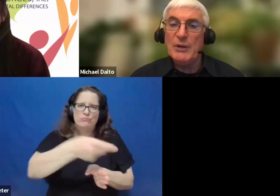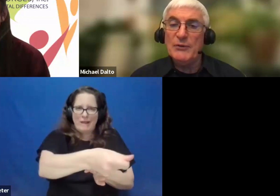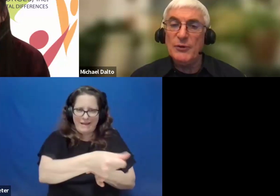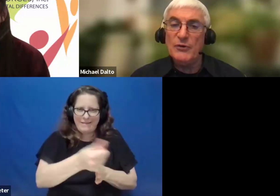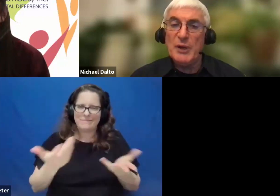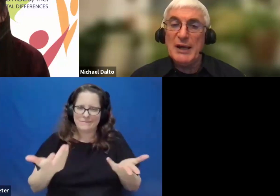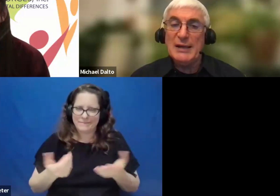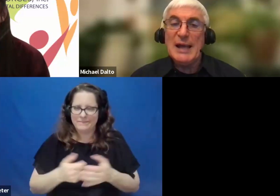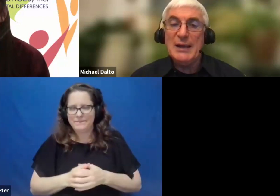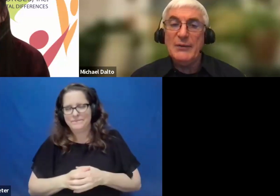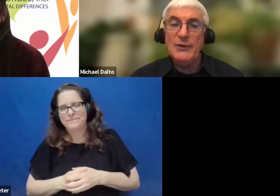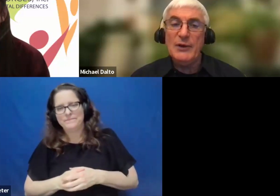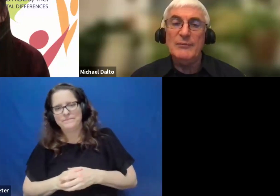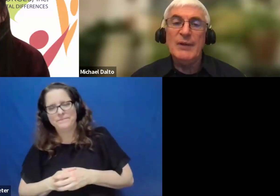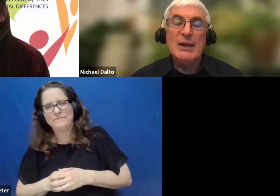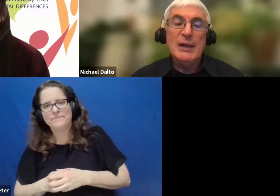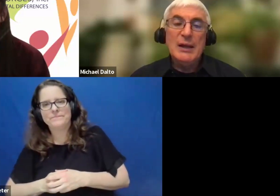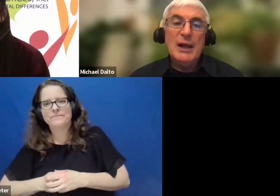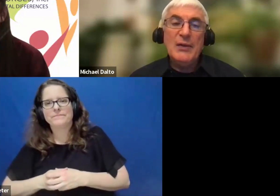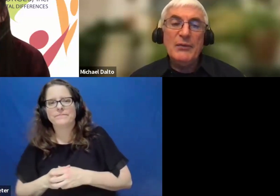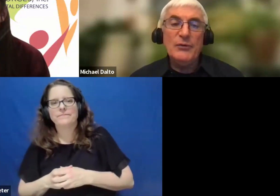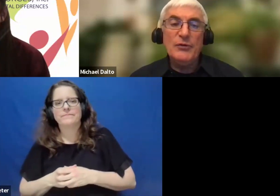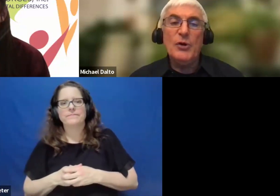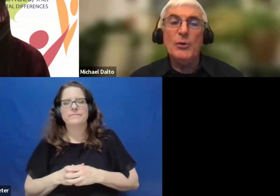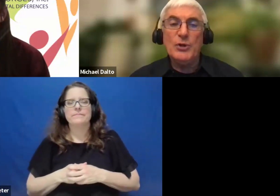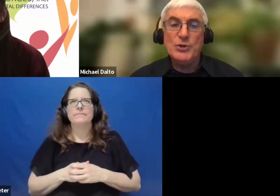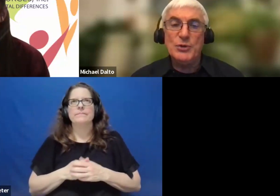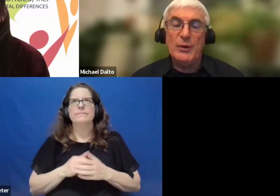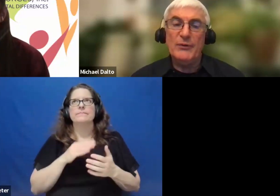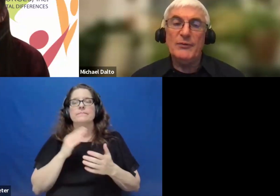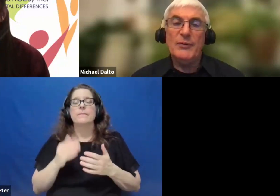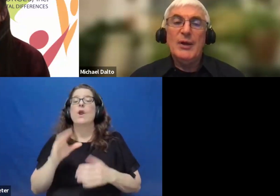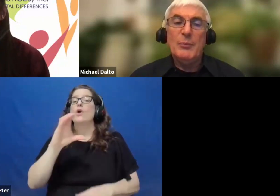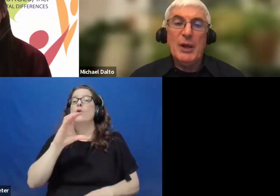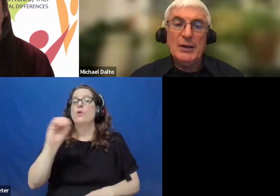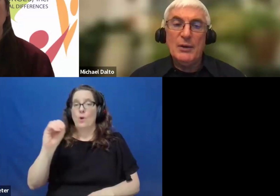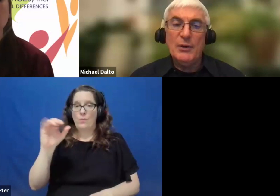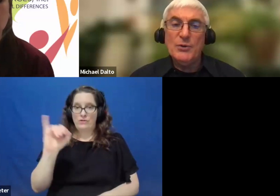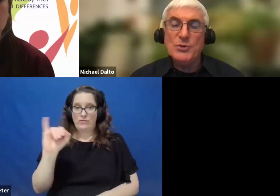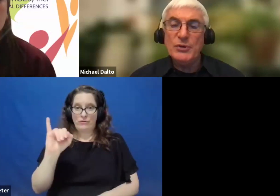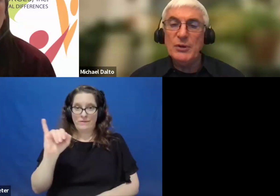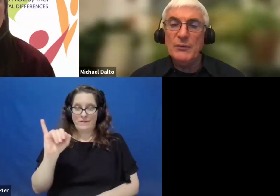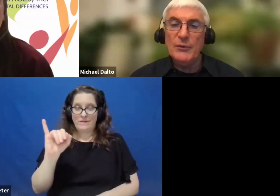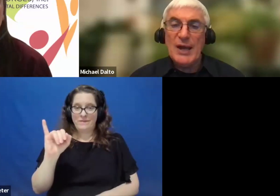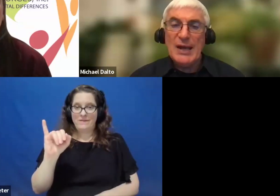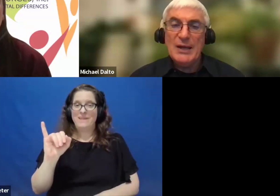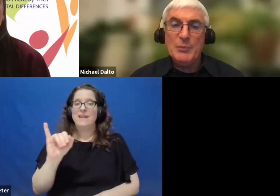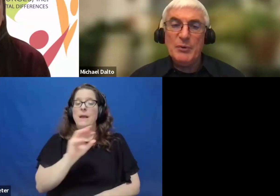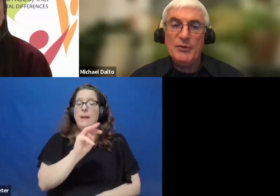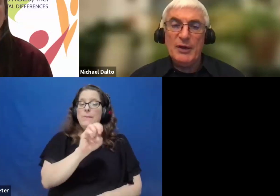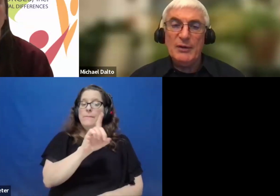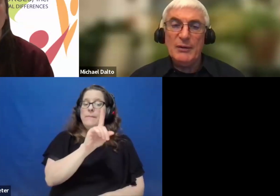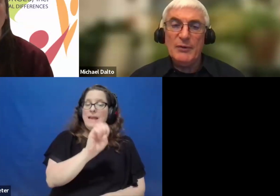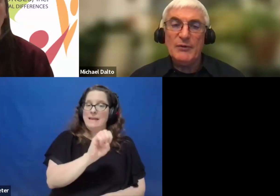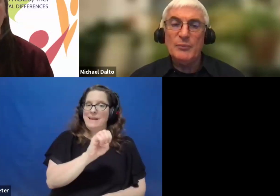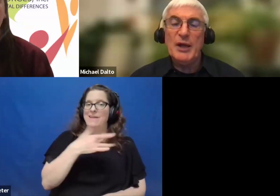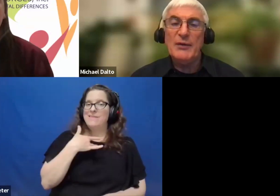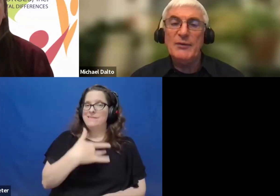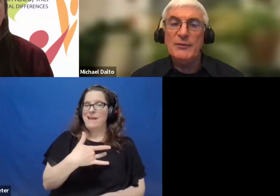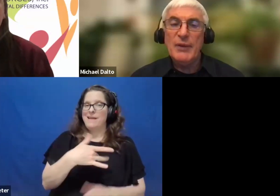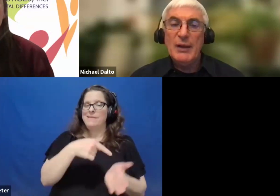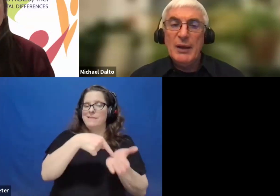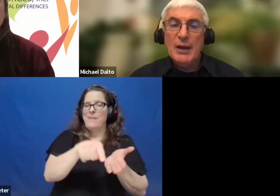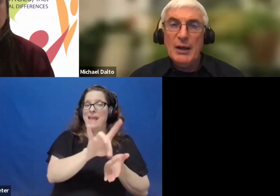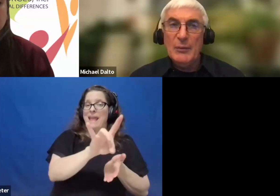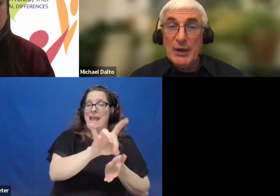Part B starts paying anything. And then there's co-insurance. Medicare usually covers 80% of an